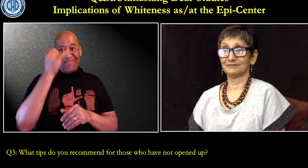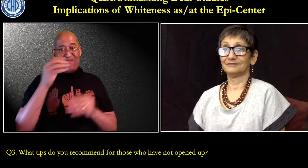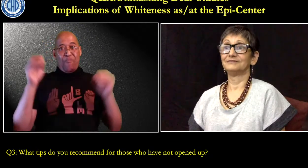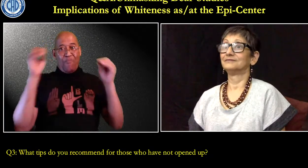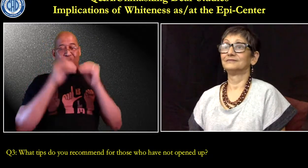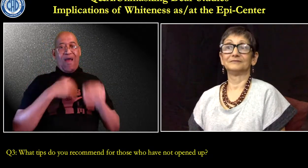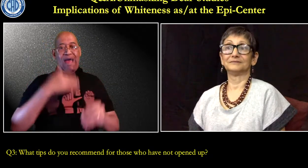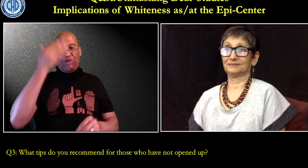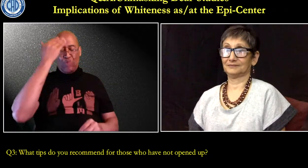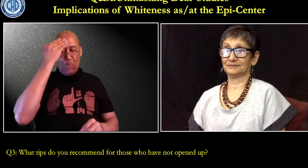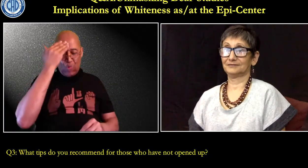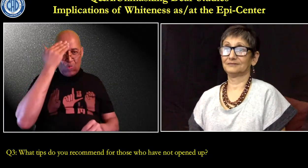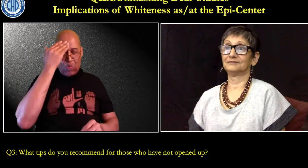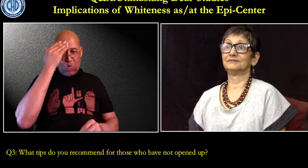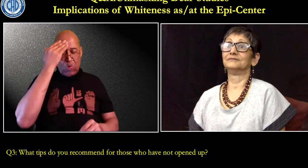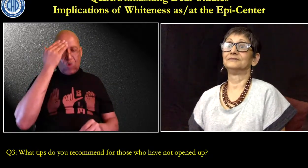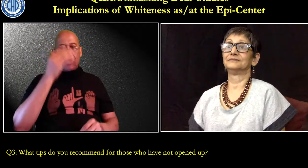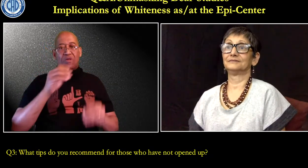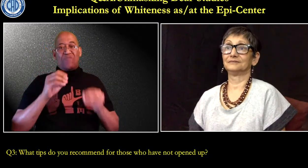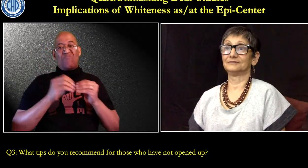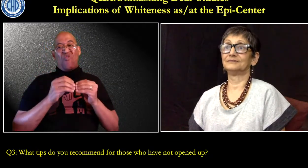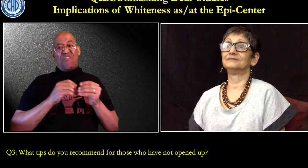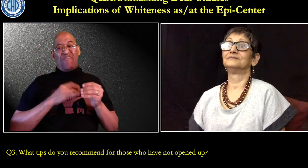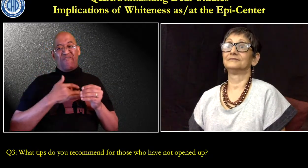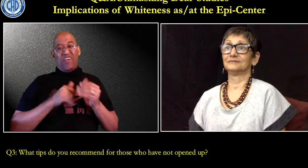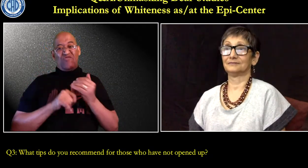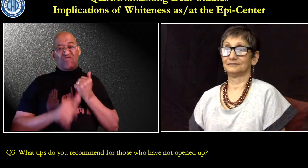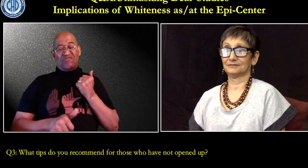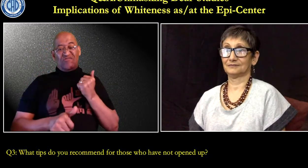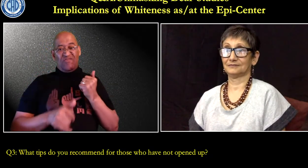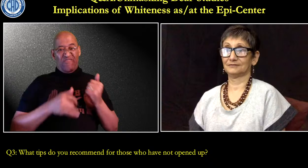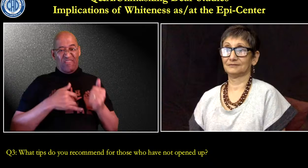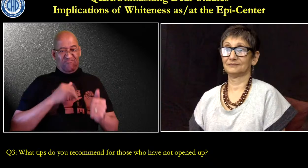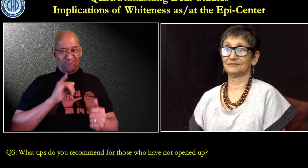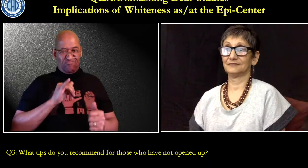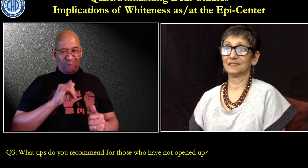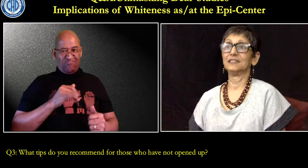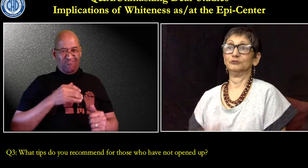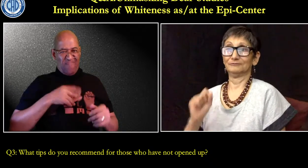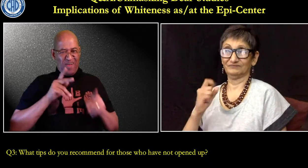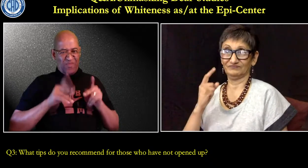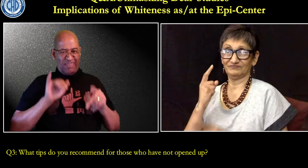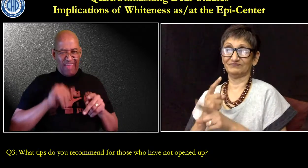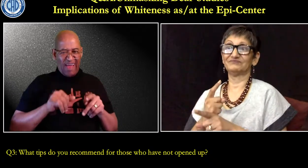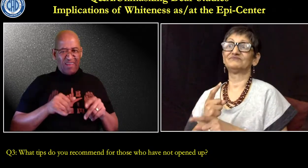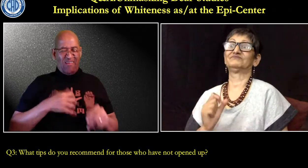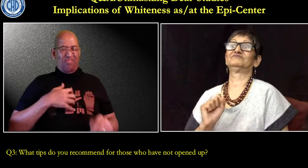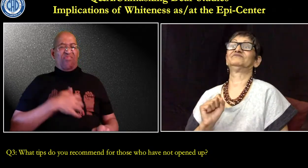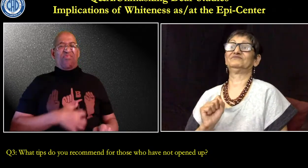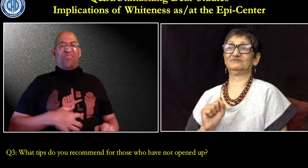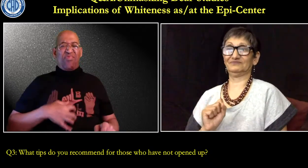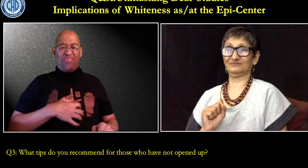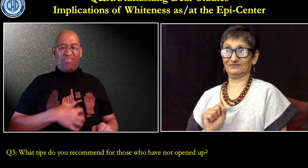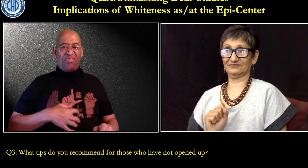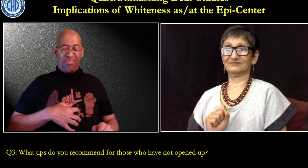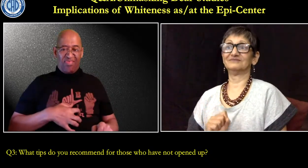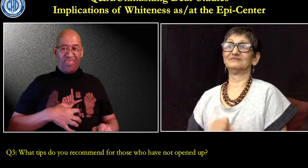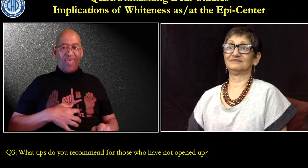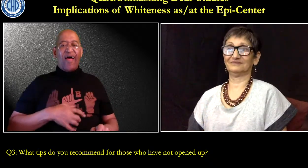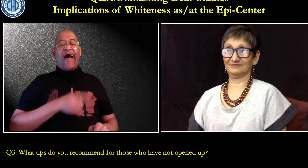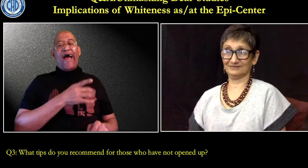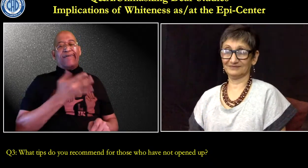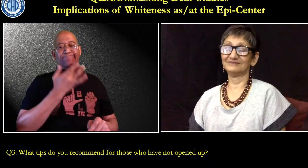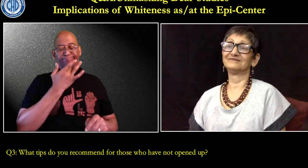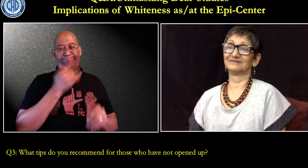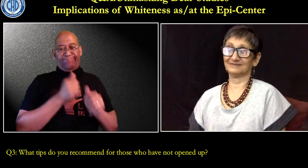they're more lapsed, more relaxed. they feel like more crappy, like shit, you